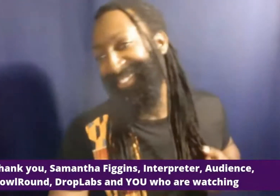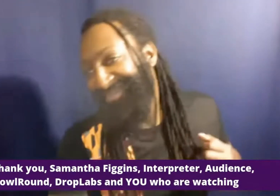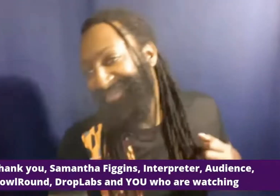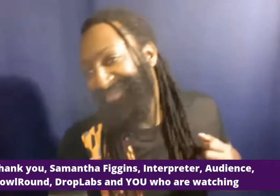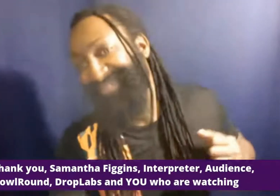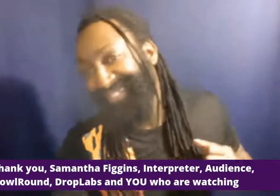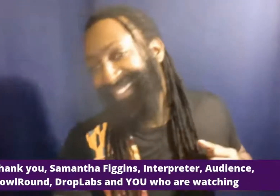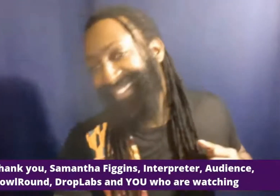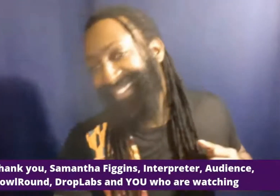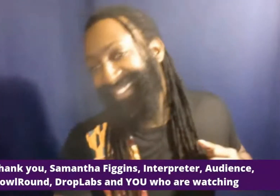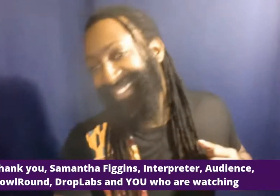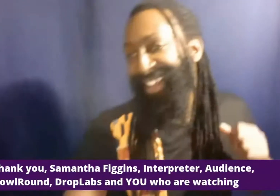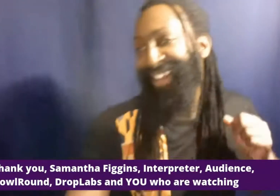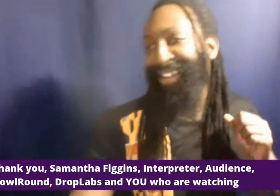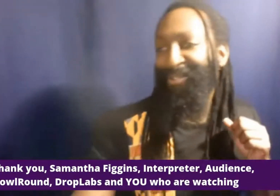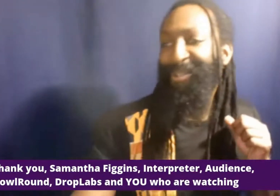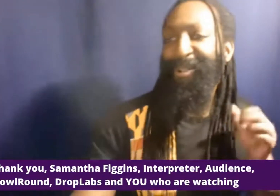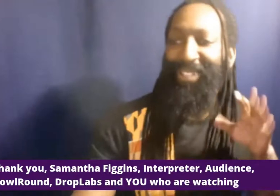Yeah,